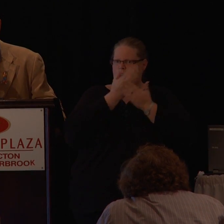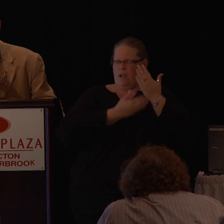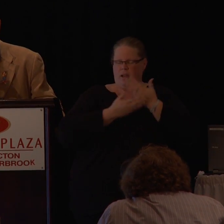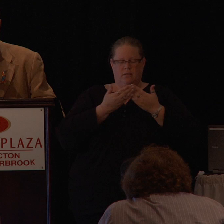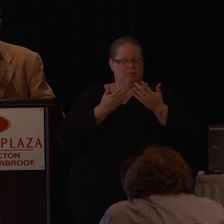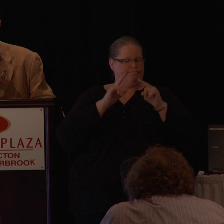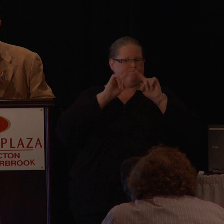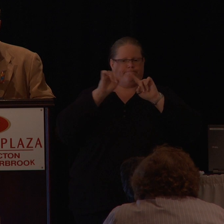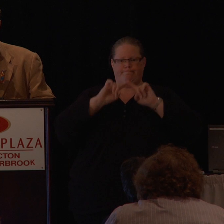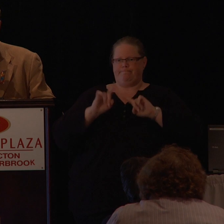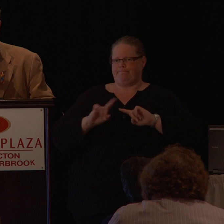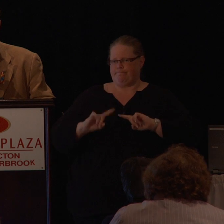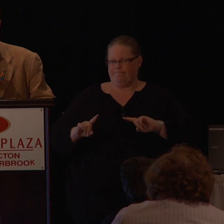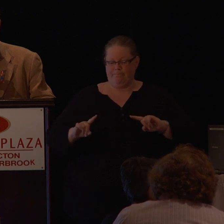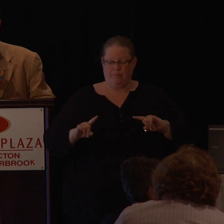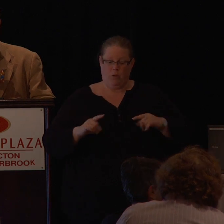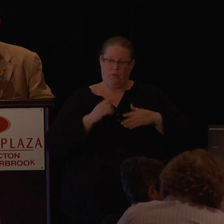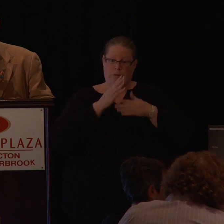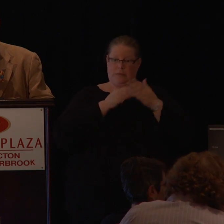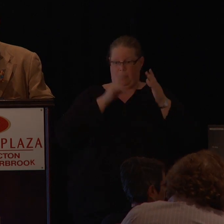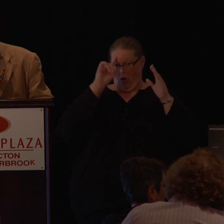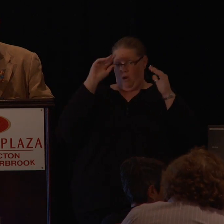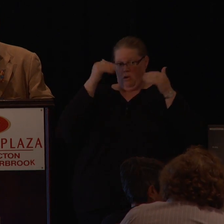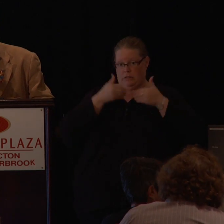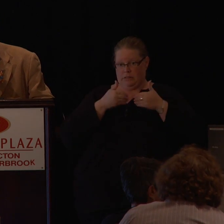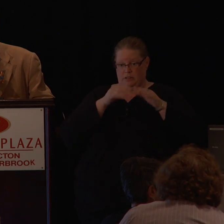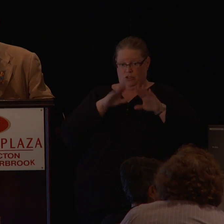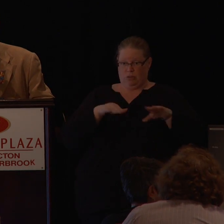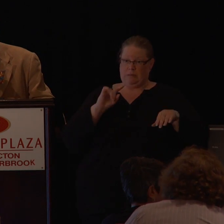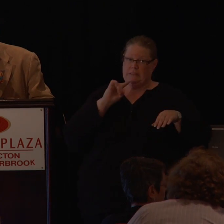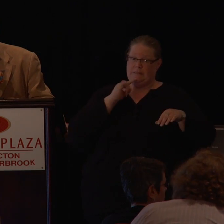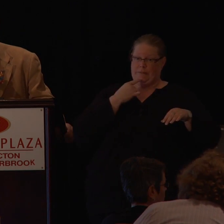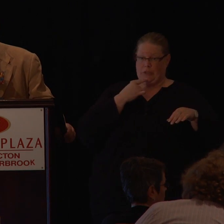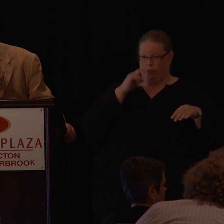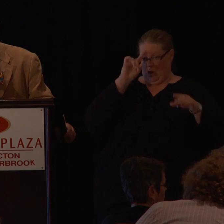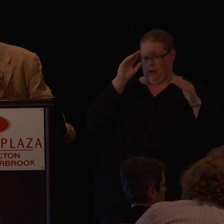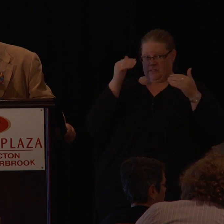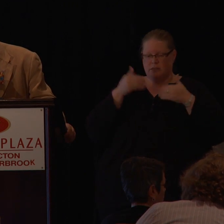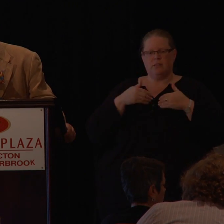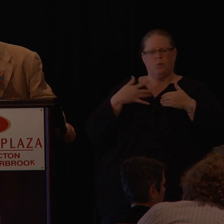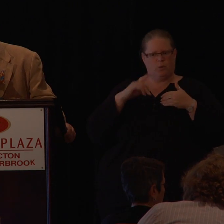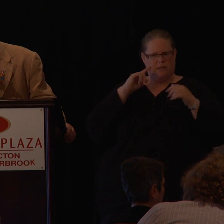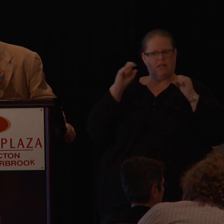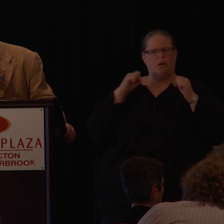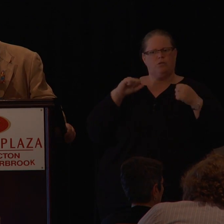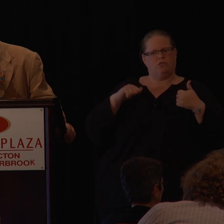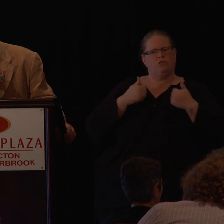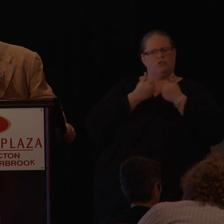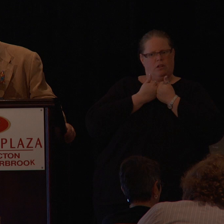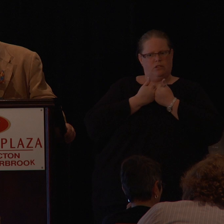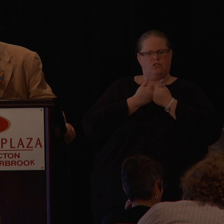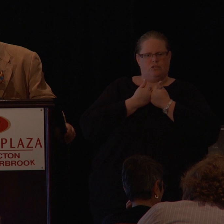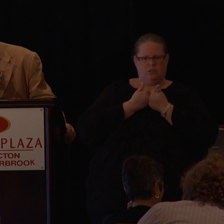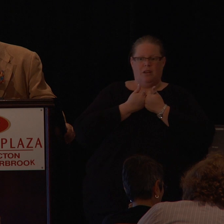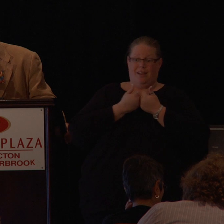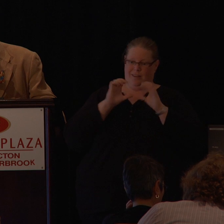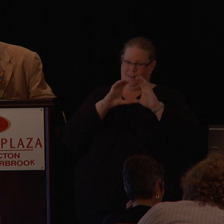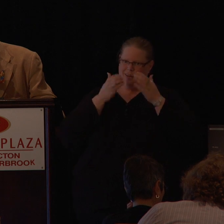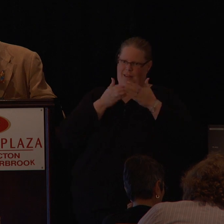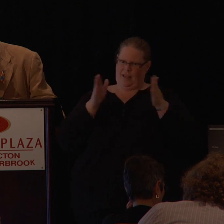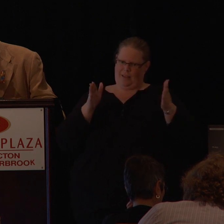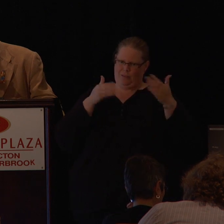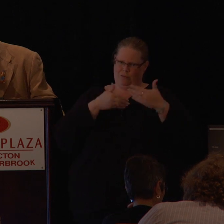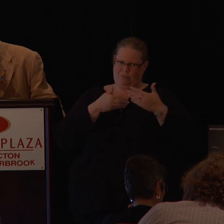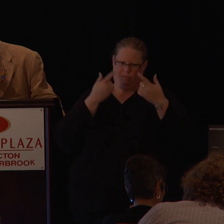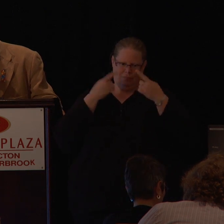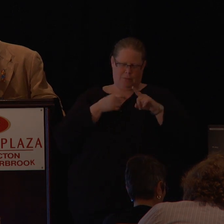some severely autistic children, and the sensory challenges of the mainstream classroom can result in